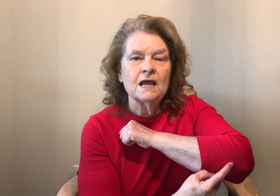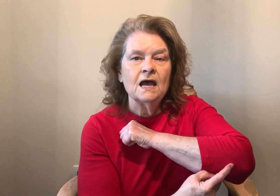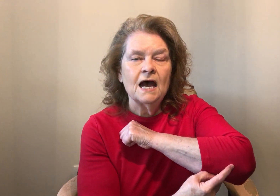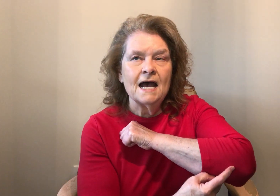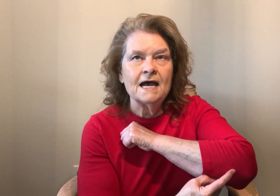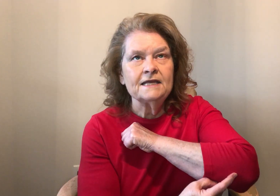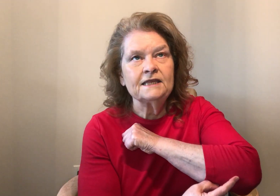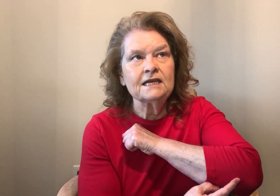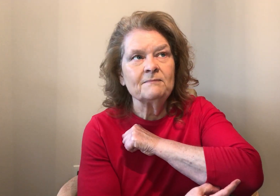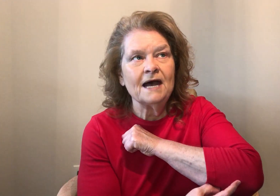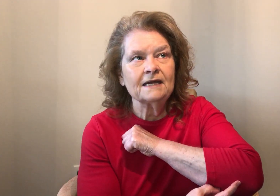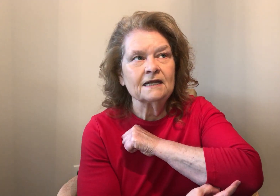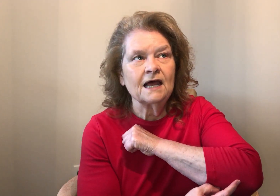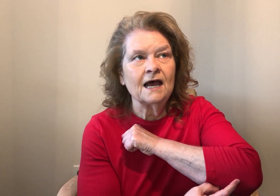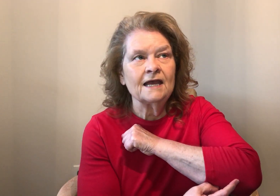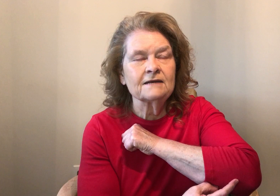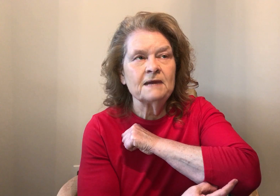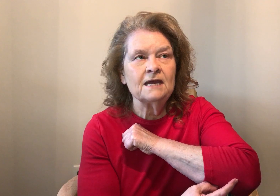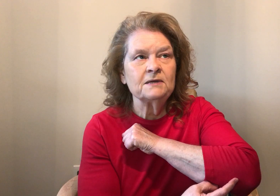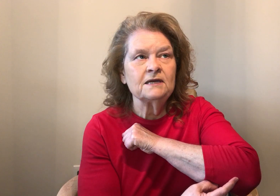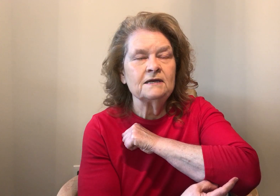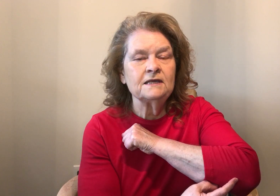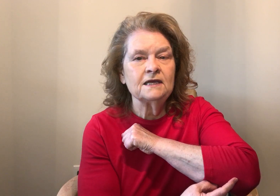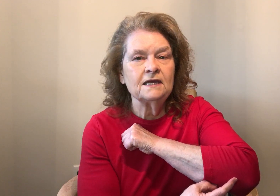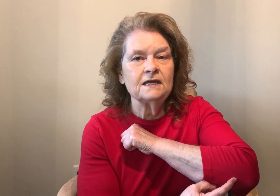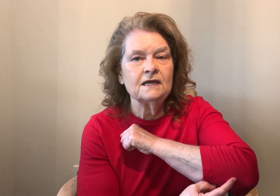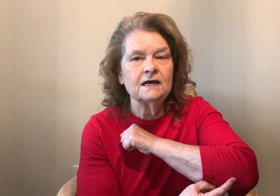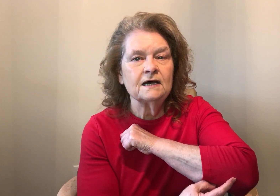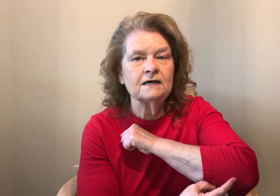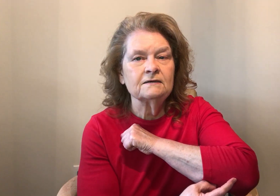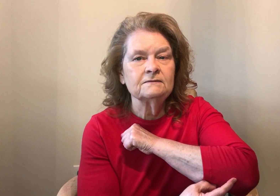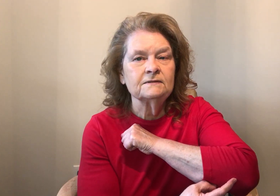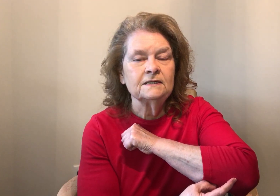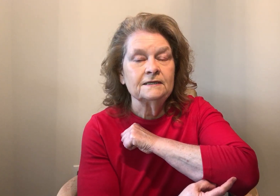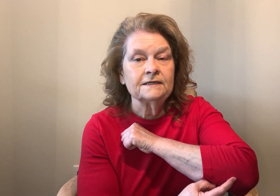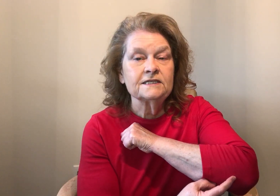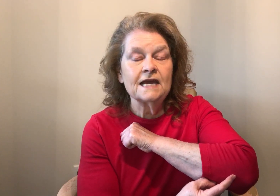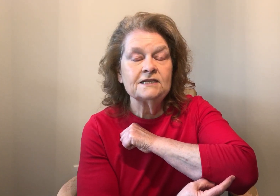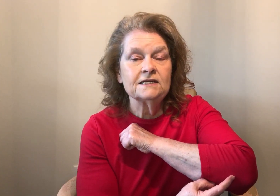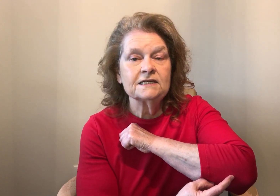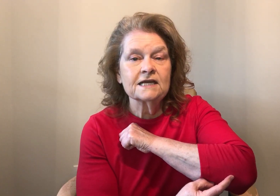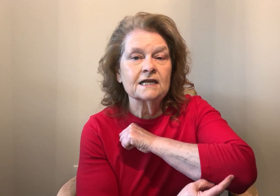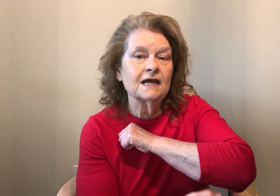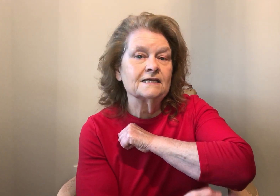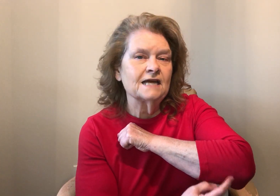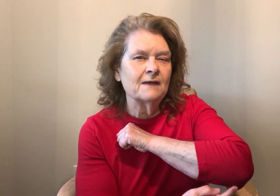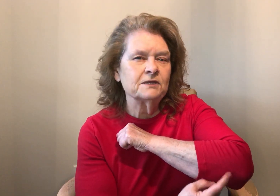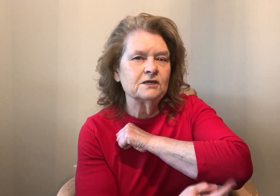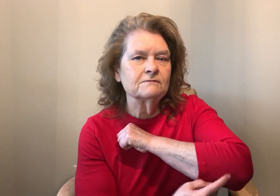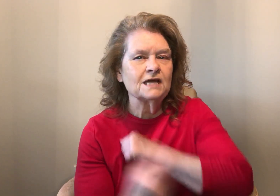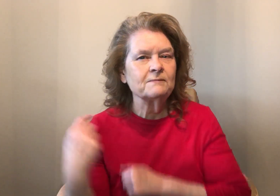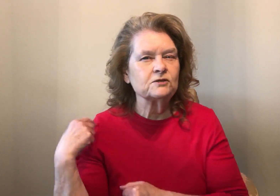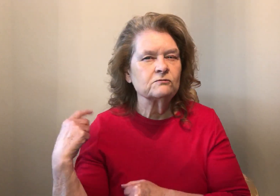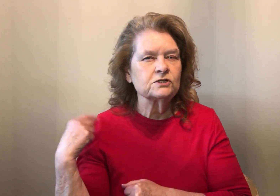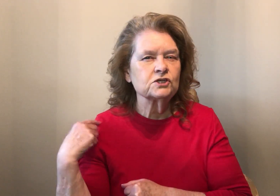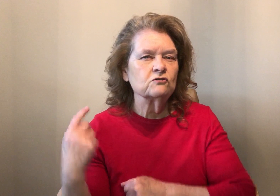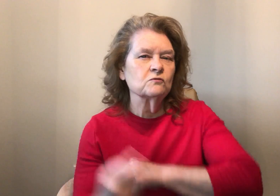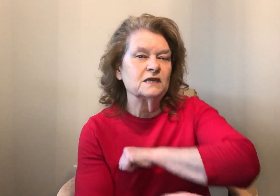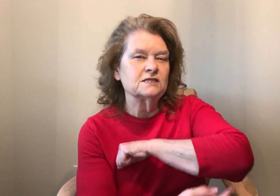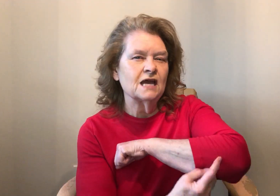I think about it like maybe Satan is kind of like tapping you on the shoulder, but he's tapping